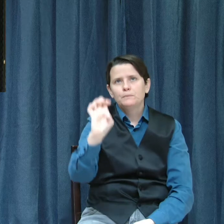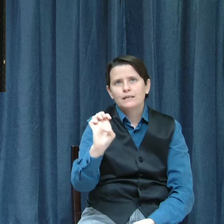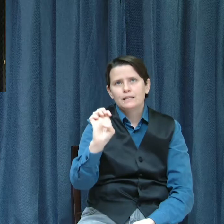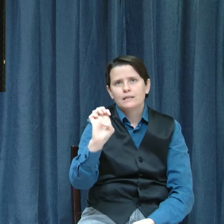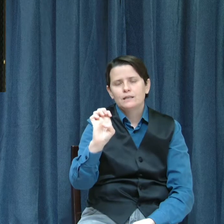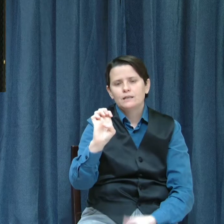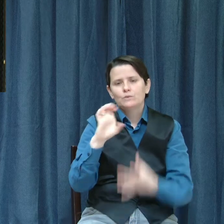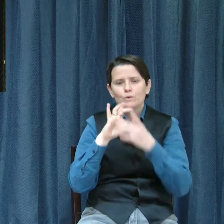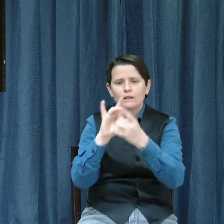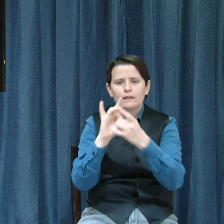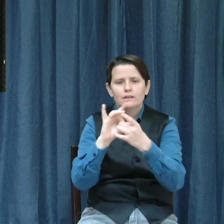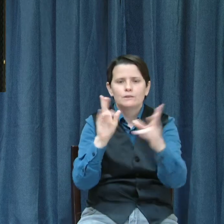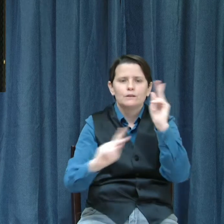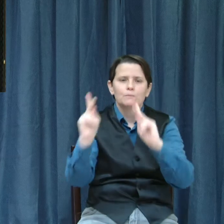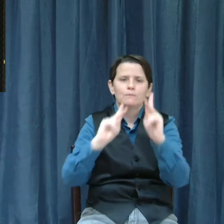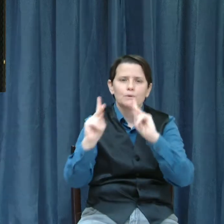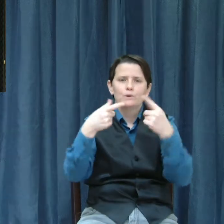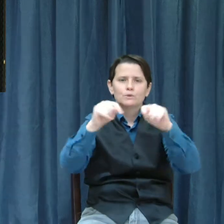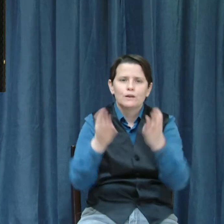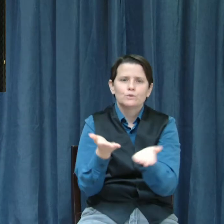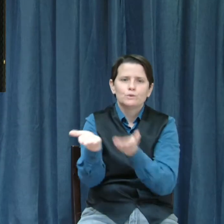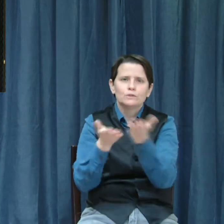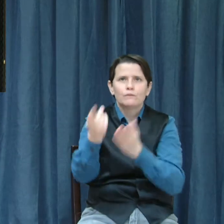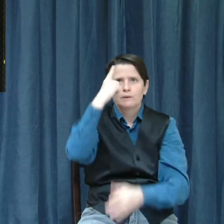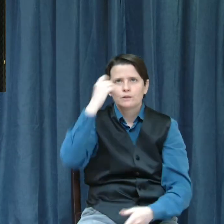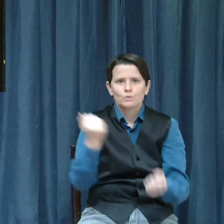relating to the people we're trying to serve because we're all white here.